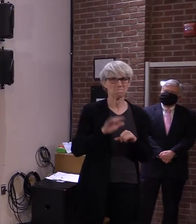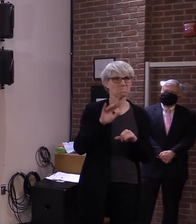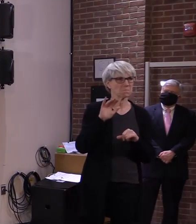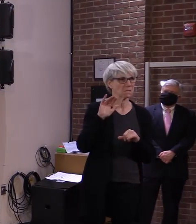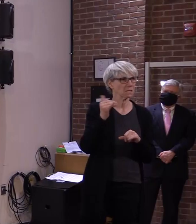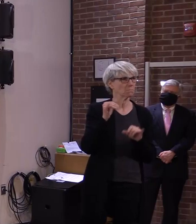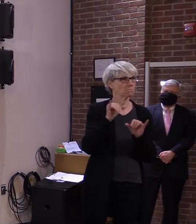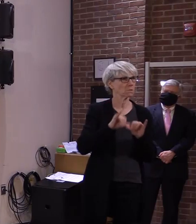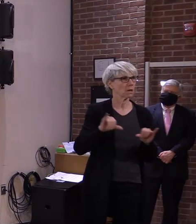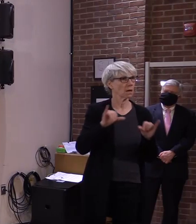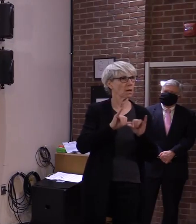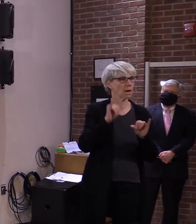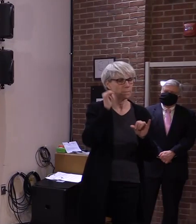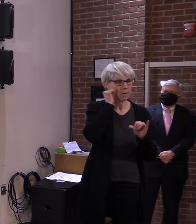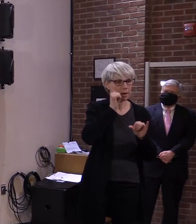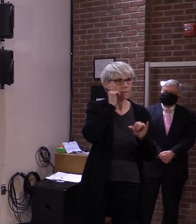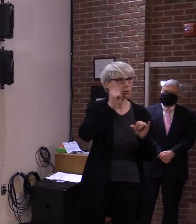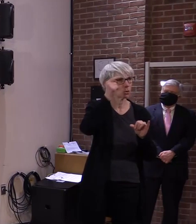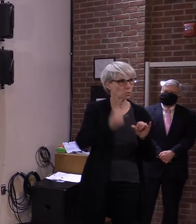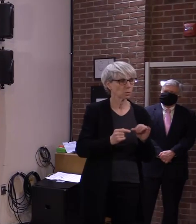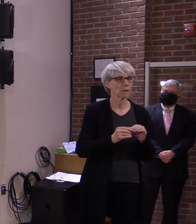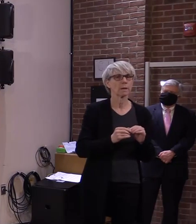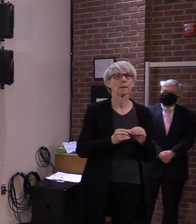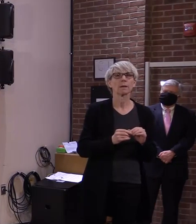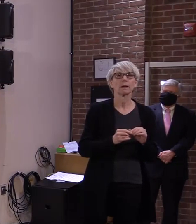tenor and content of